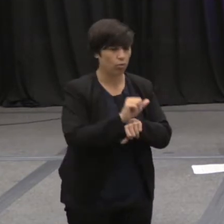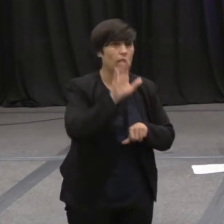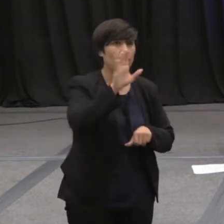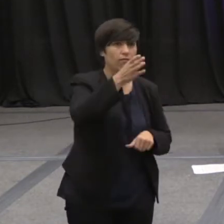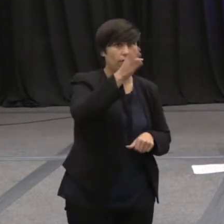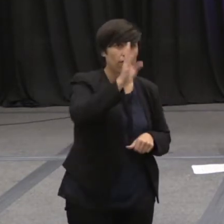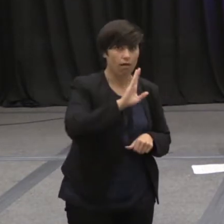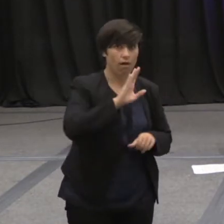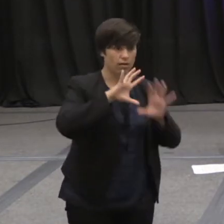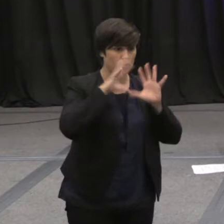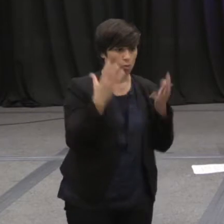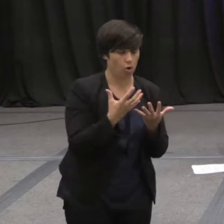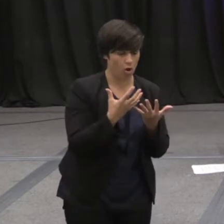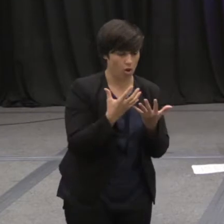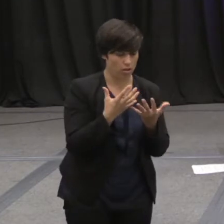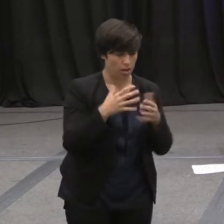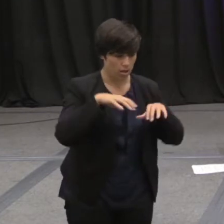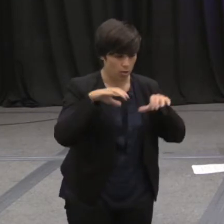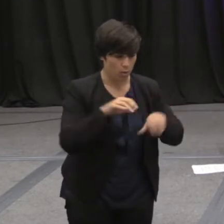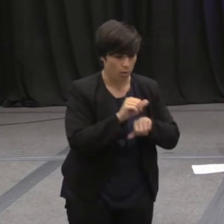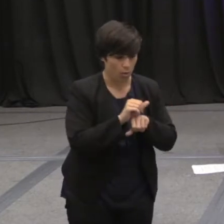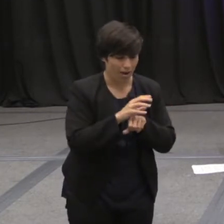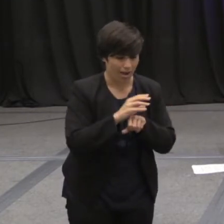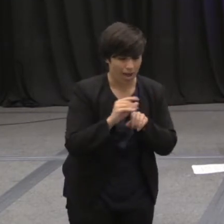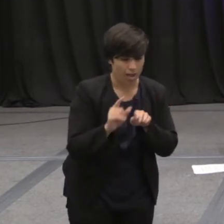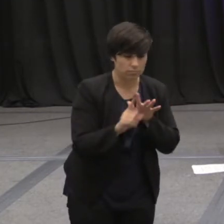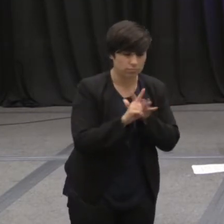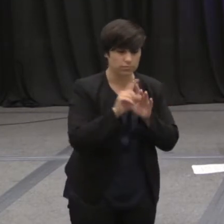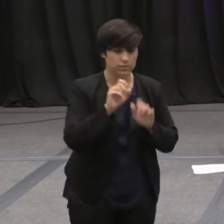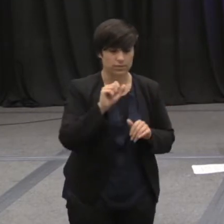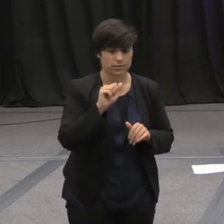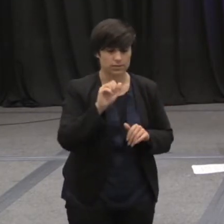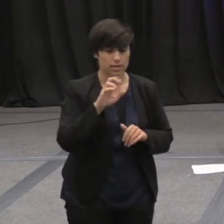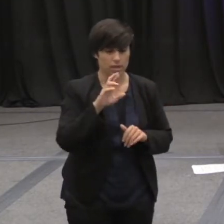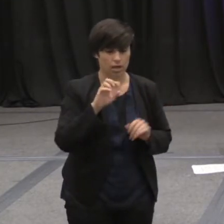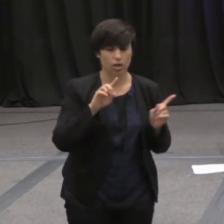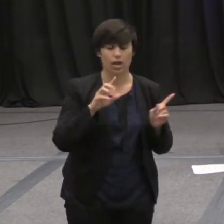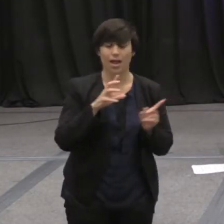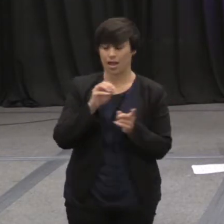and the sacred to emerge. And it doesn't matter what it is. For you to feel God's presence within you,